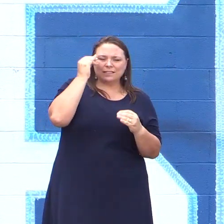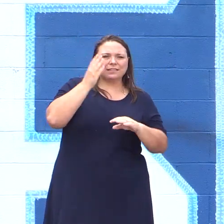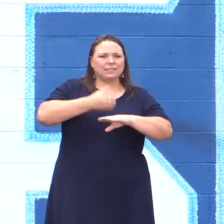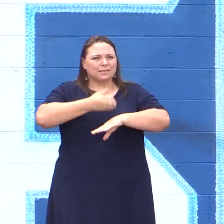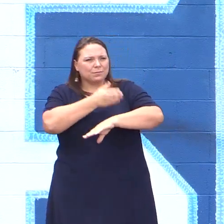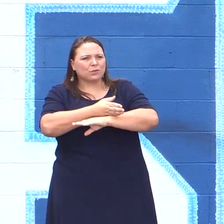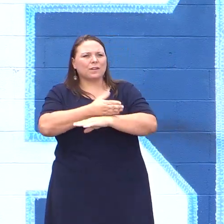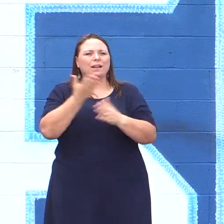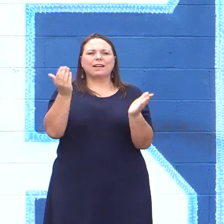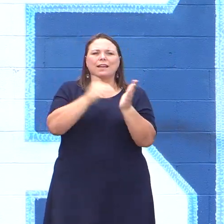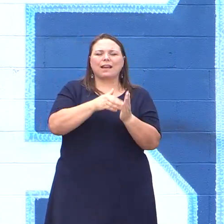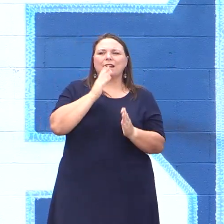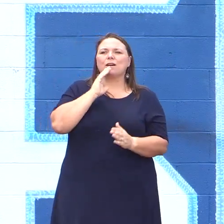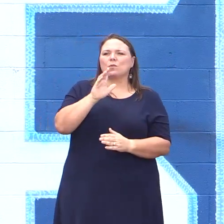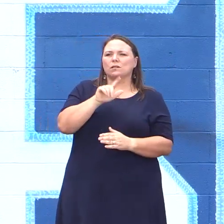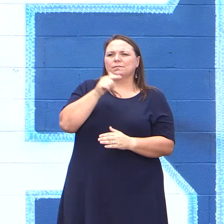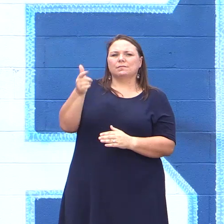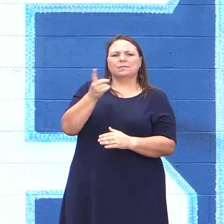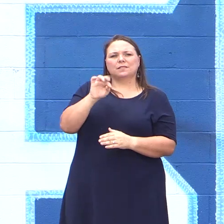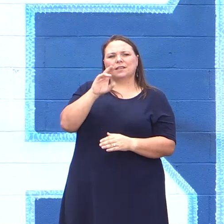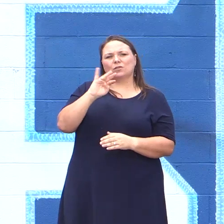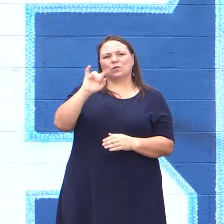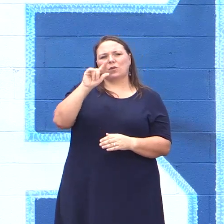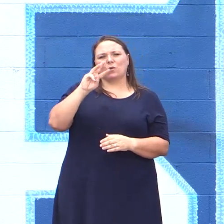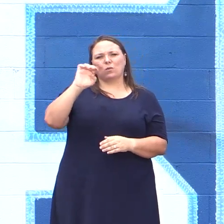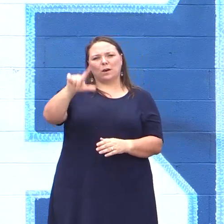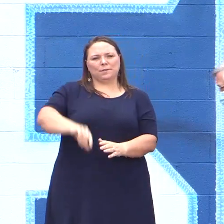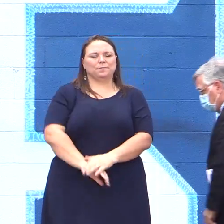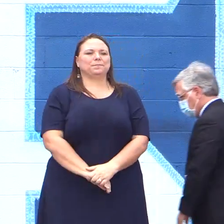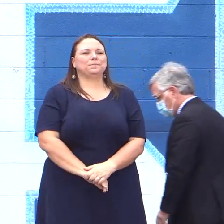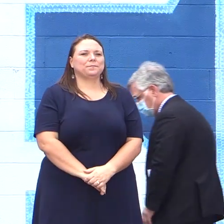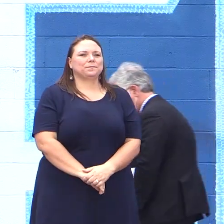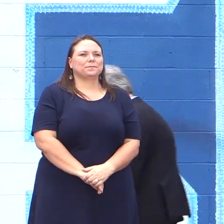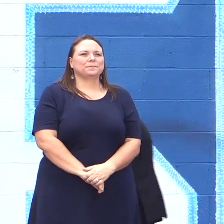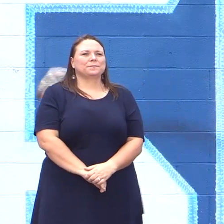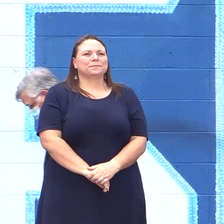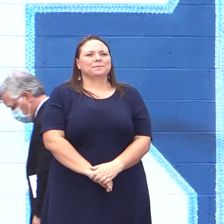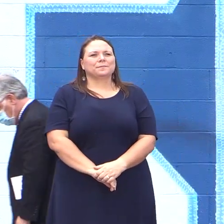improving. And again, I'd love to get Dr. Caldwell's response.